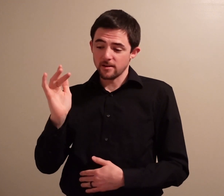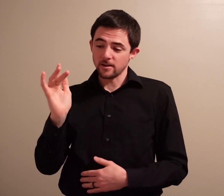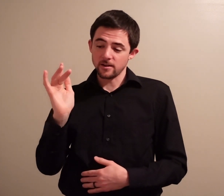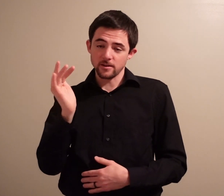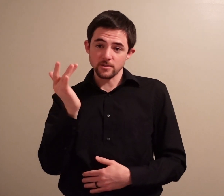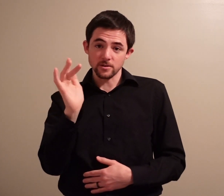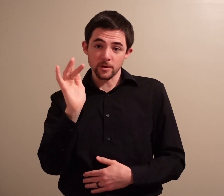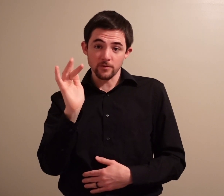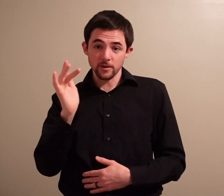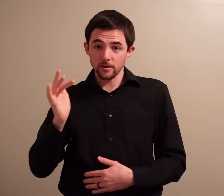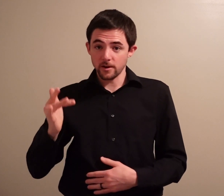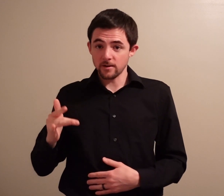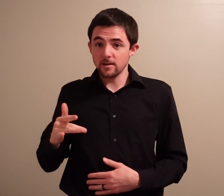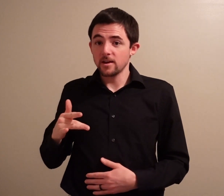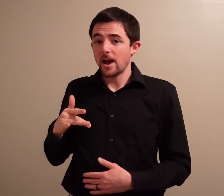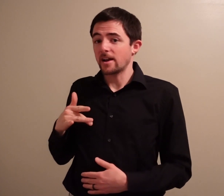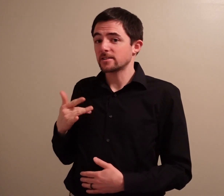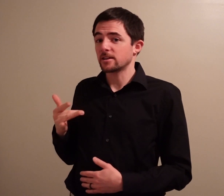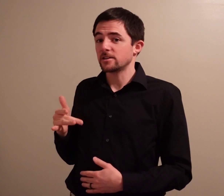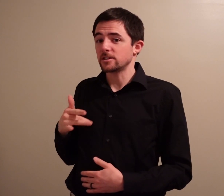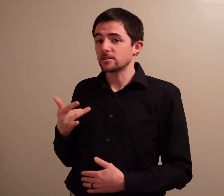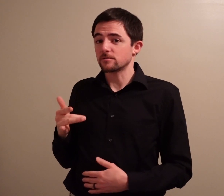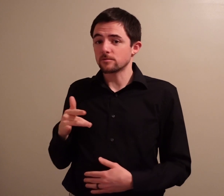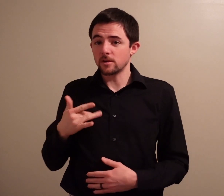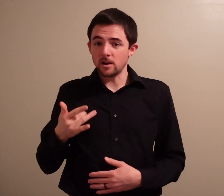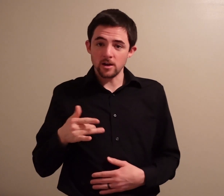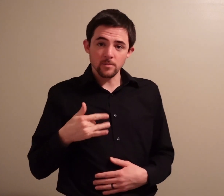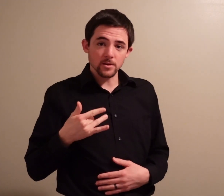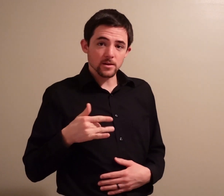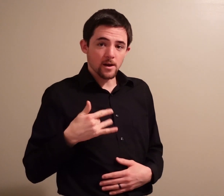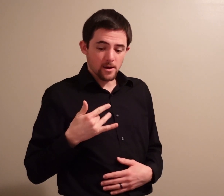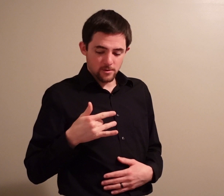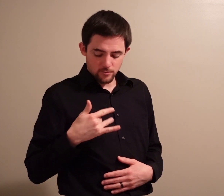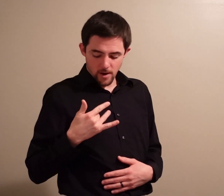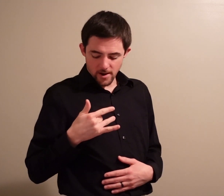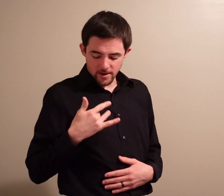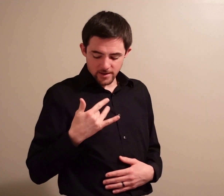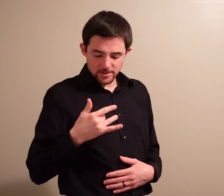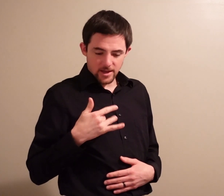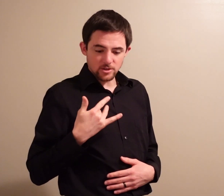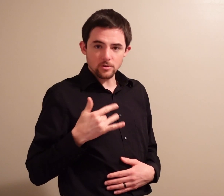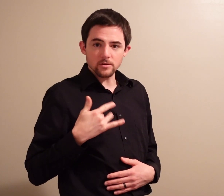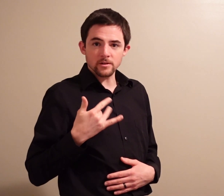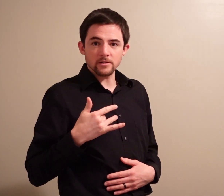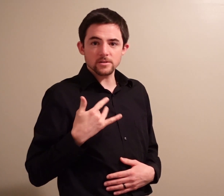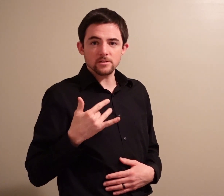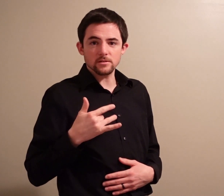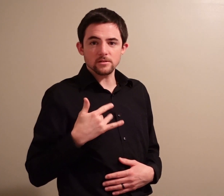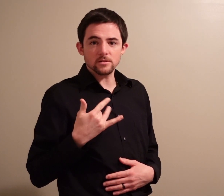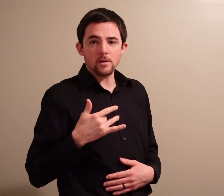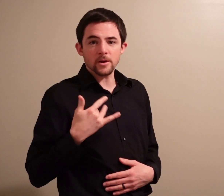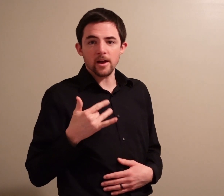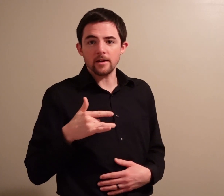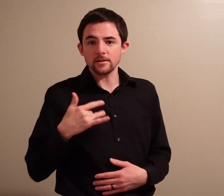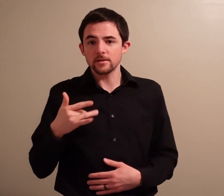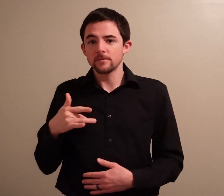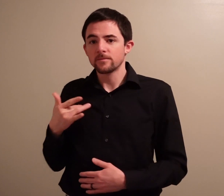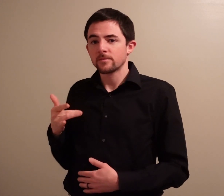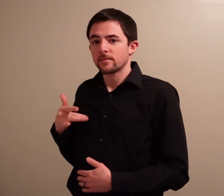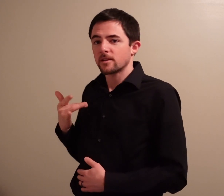going to use your middle finger again, and it's going to just rub right against that shoulder nearest to your dominant hand. Just